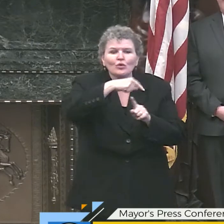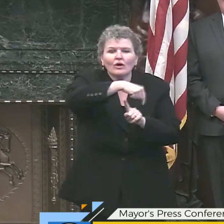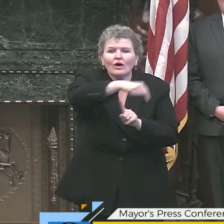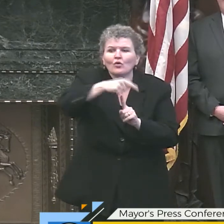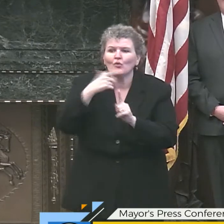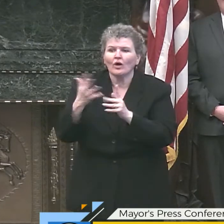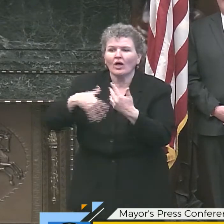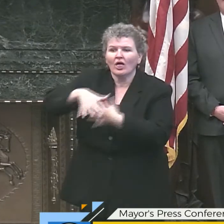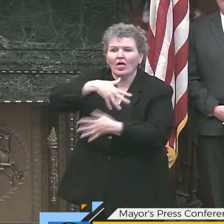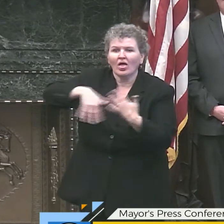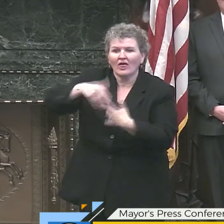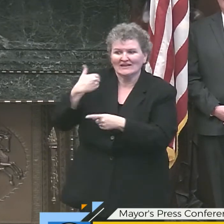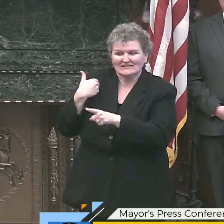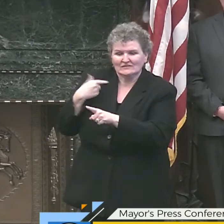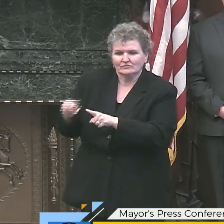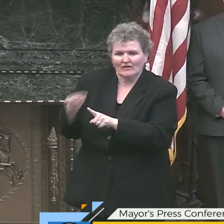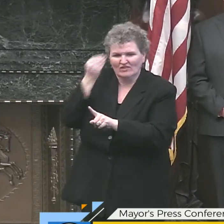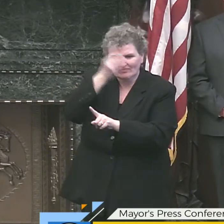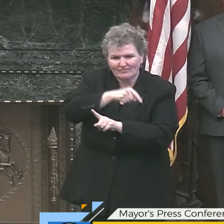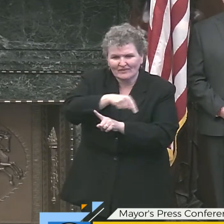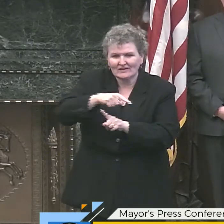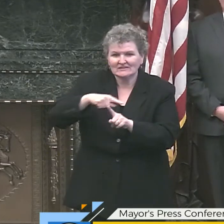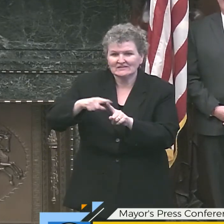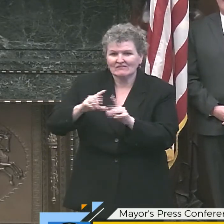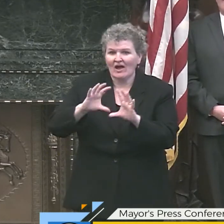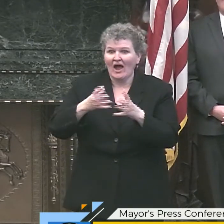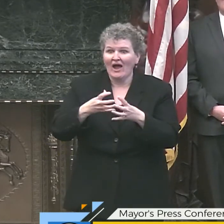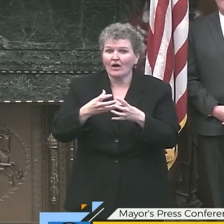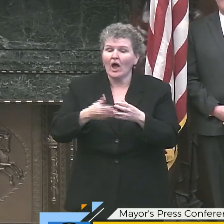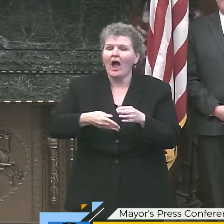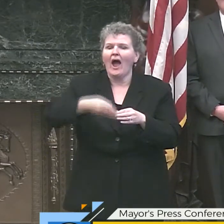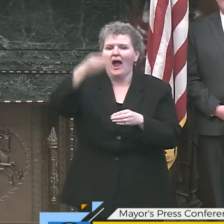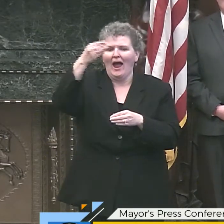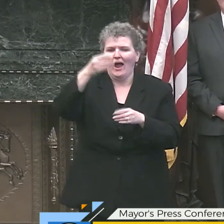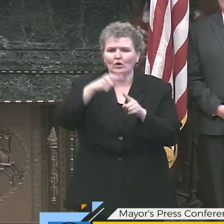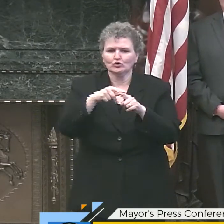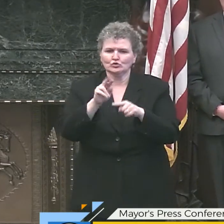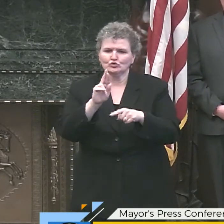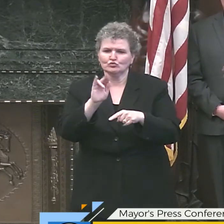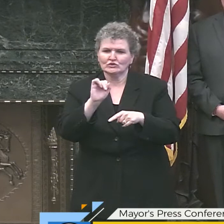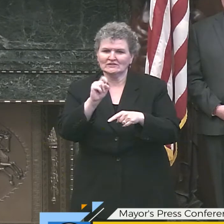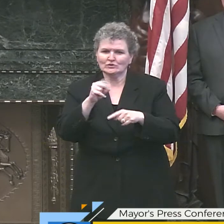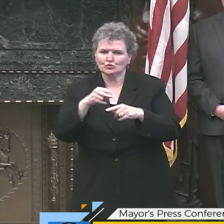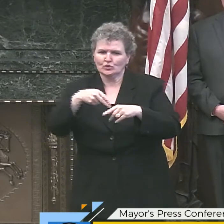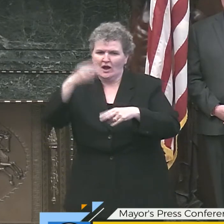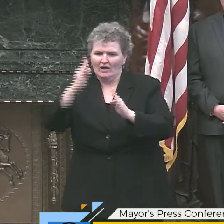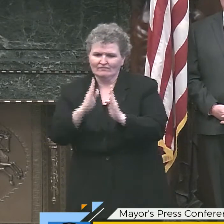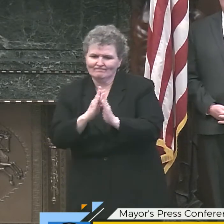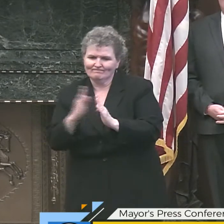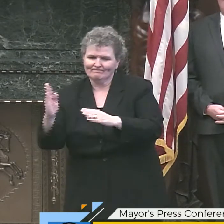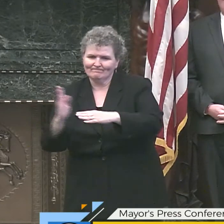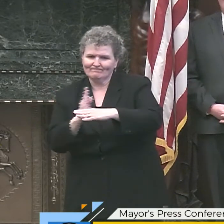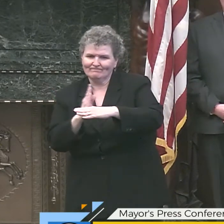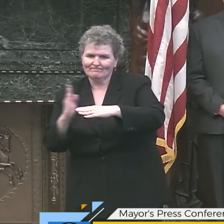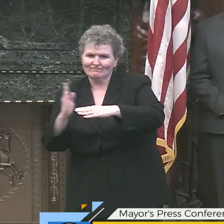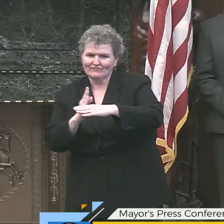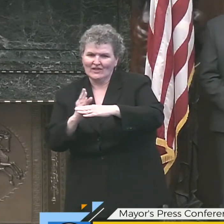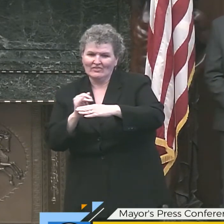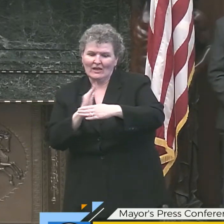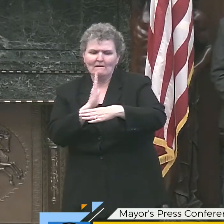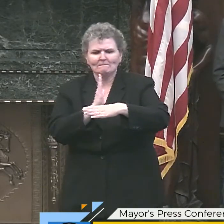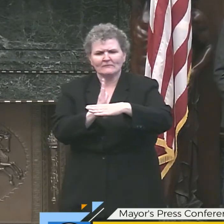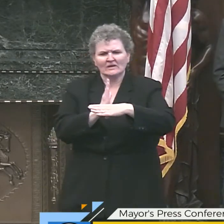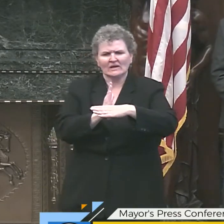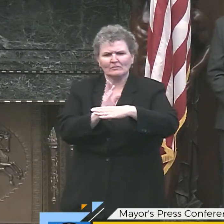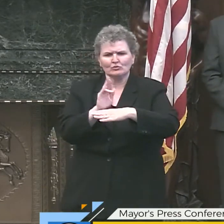employees, are put into categories of high, medium, and low risk. And high and medium risk are asked to go into quarantine for 14 days. The low